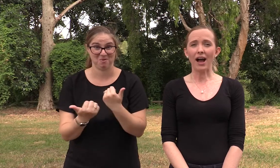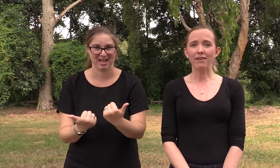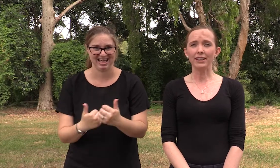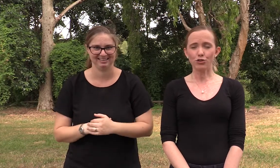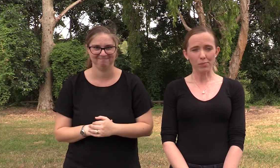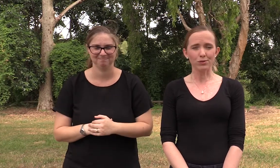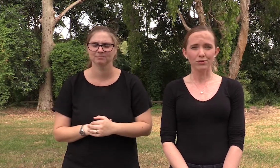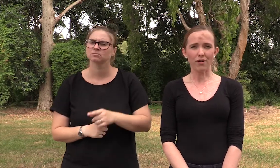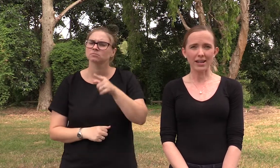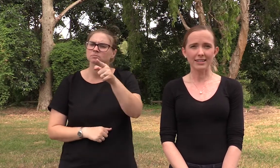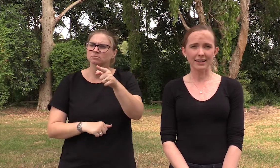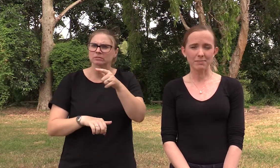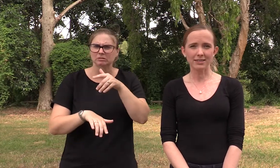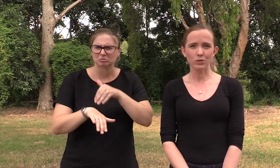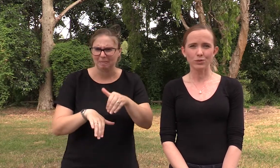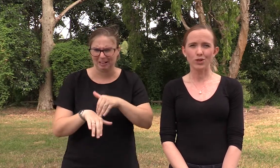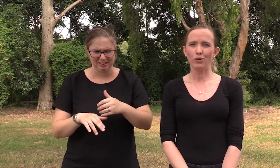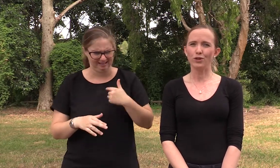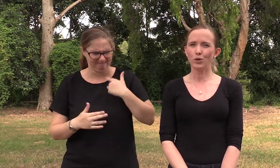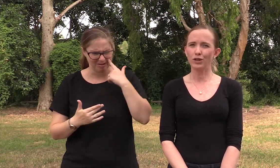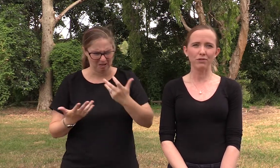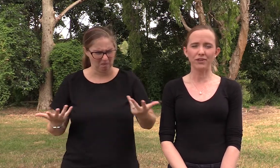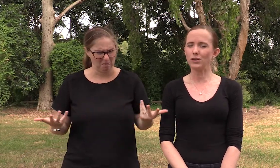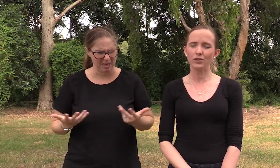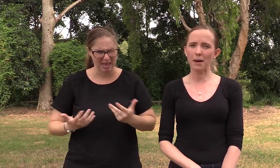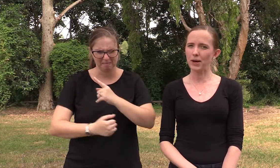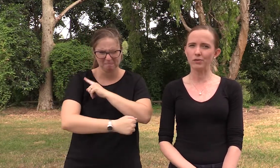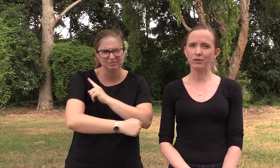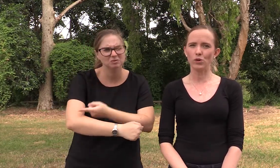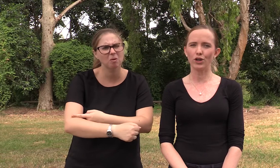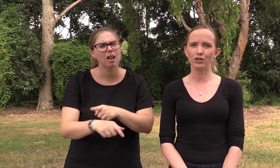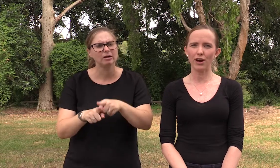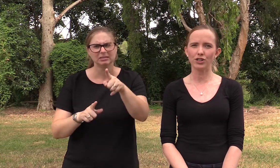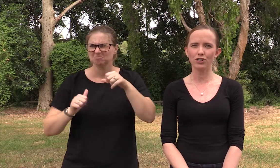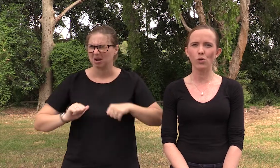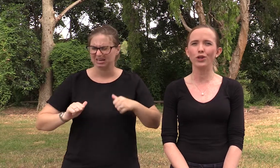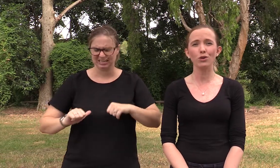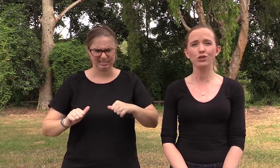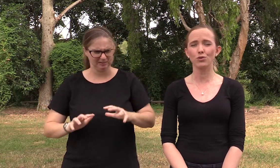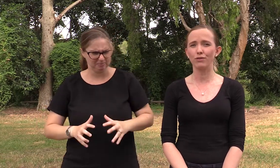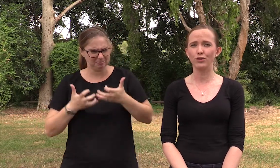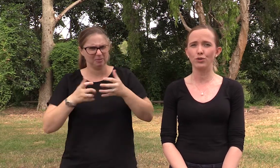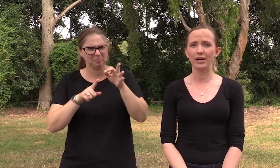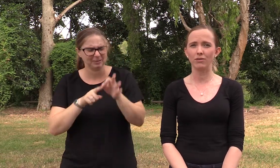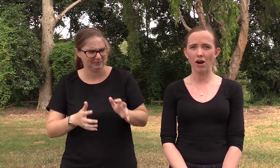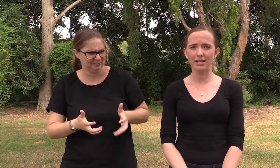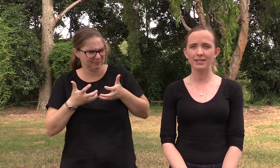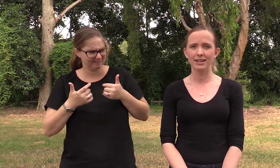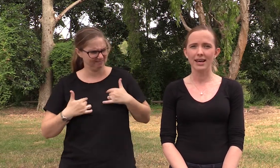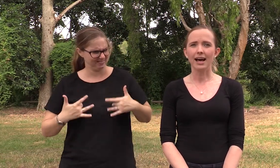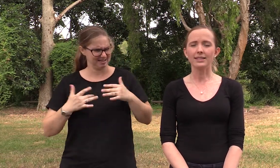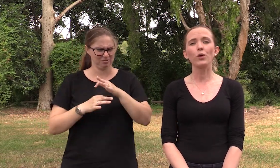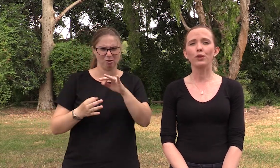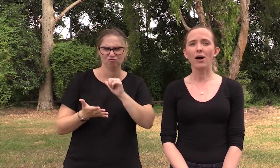If you're having trouble finding this muscle, so if you couldn't feel that pelvic floor contraction or you're not sure if you're doing it